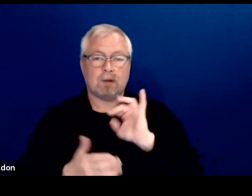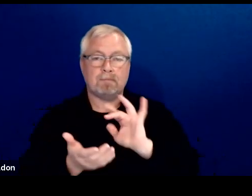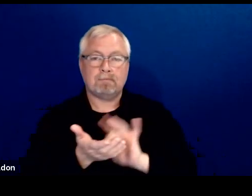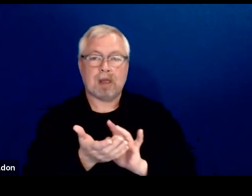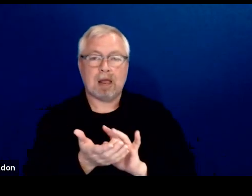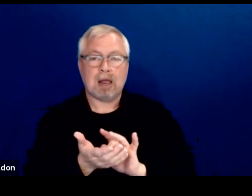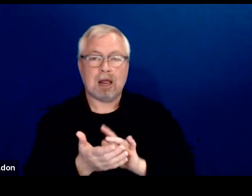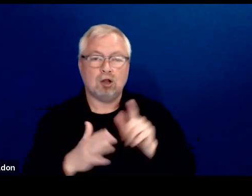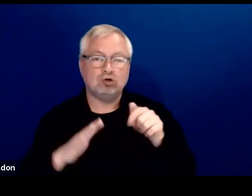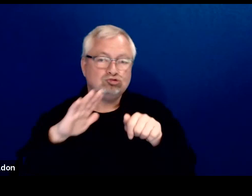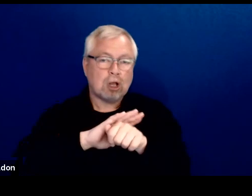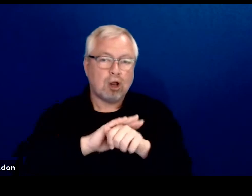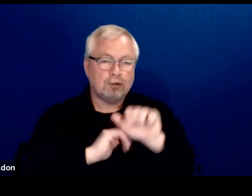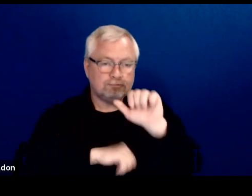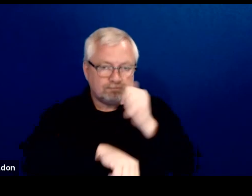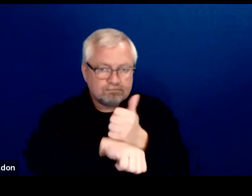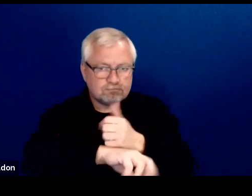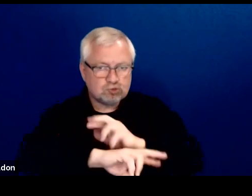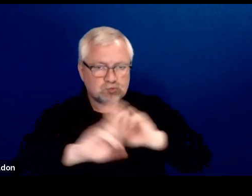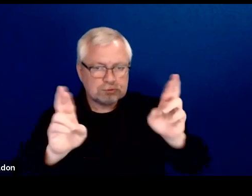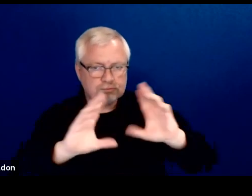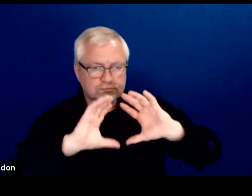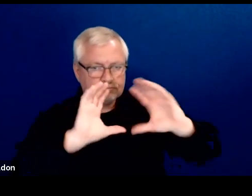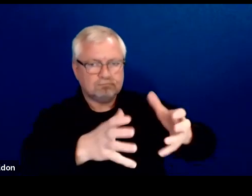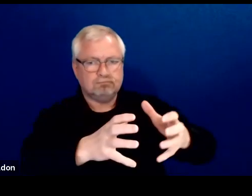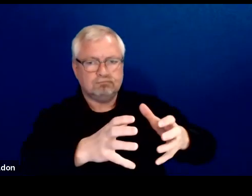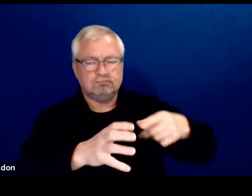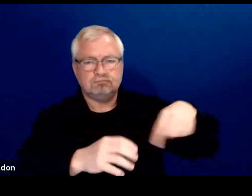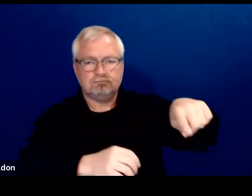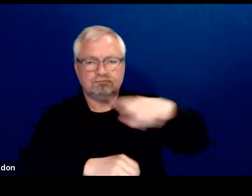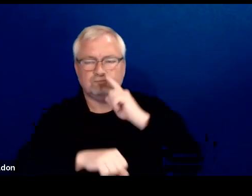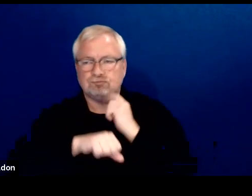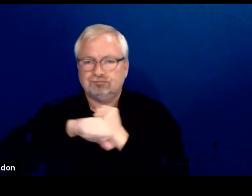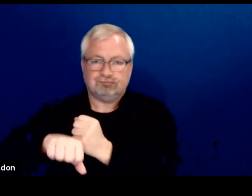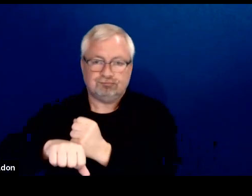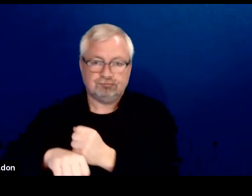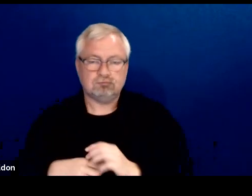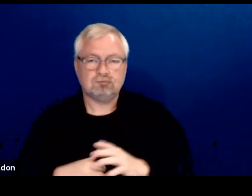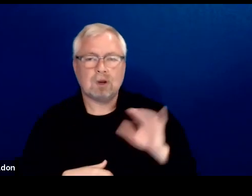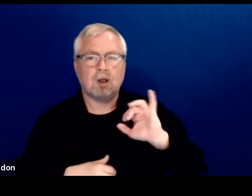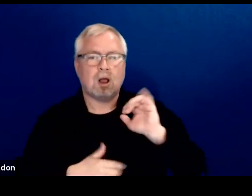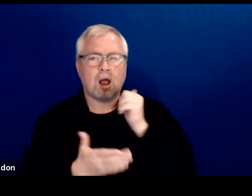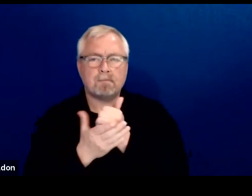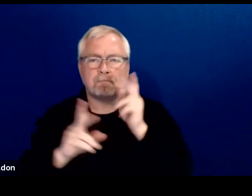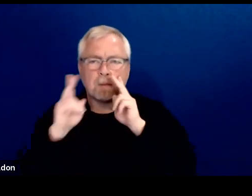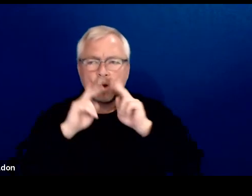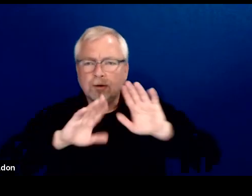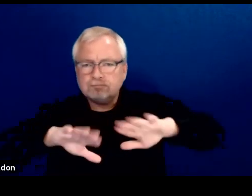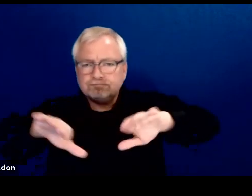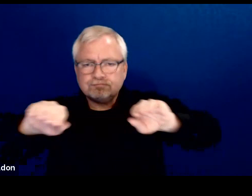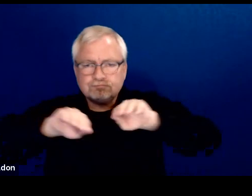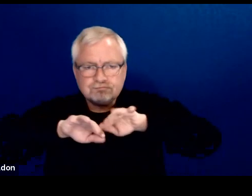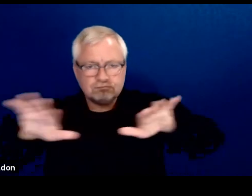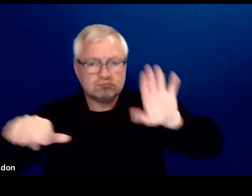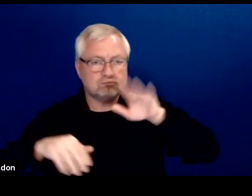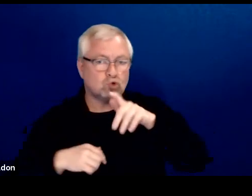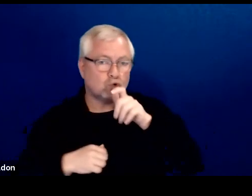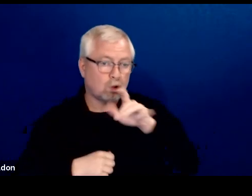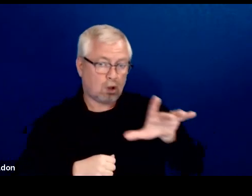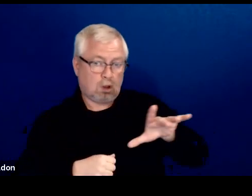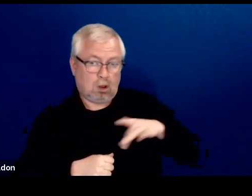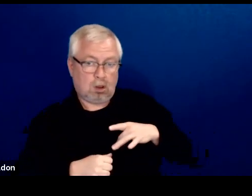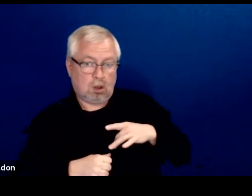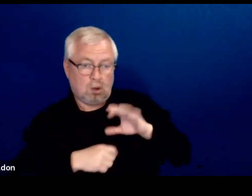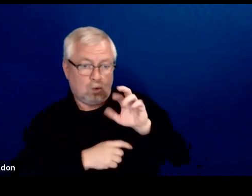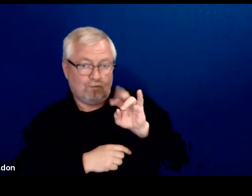And that's going to help people that we either know are infected or we think might be with the coronavirus,